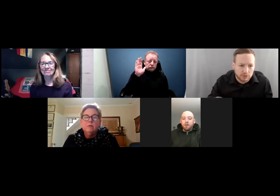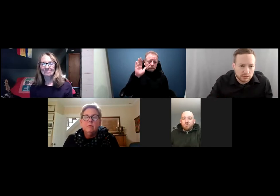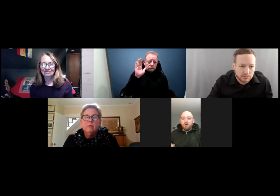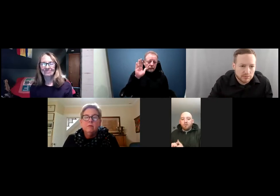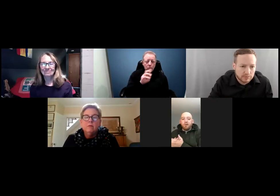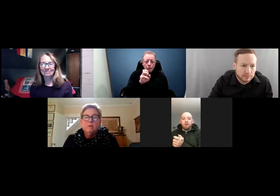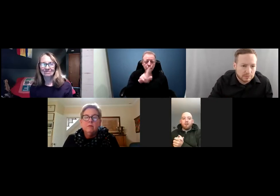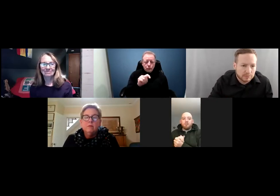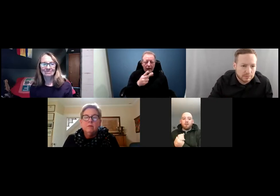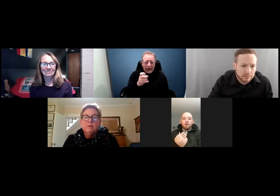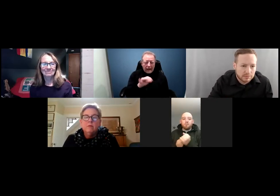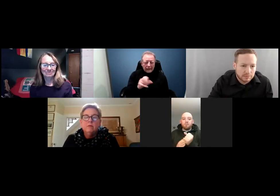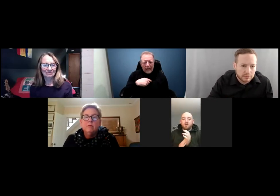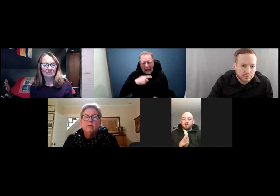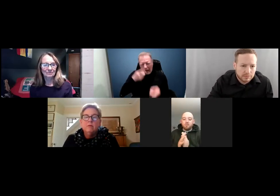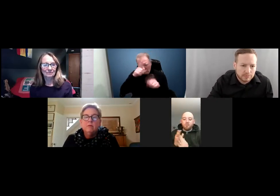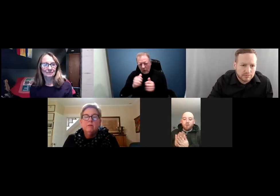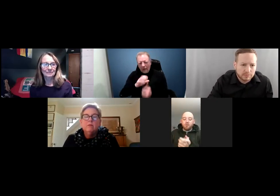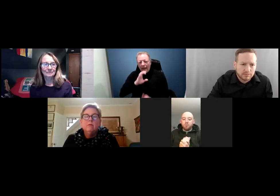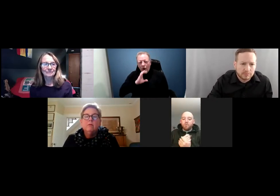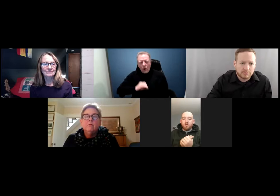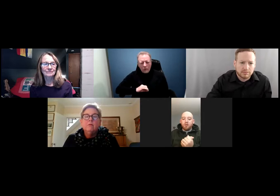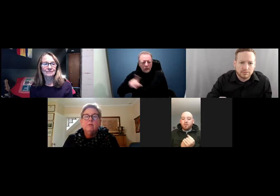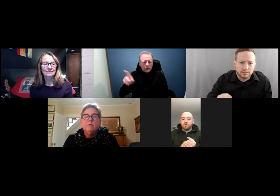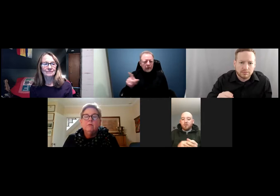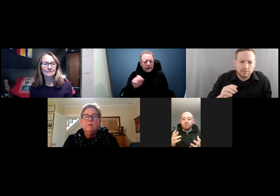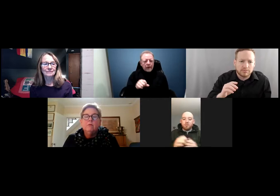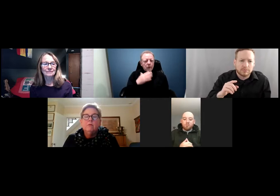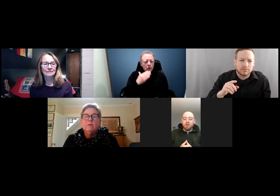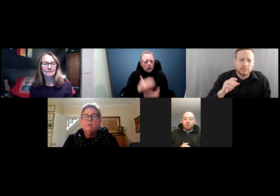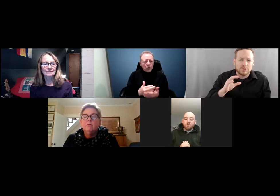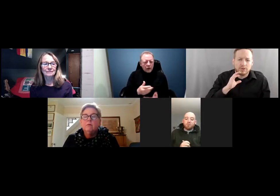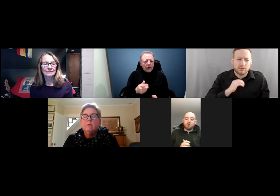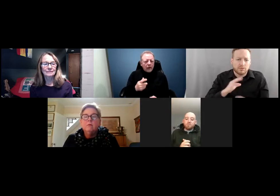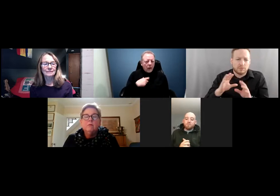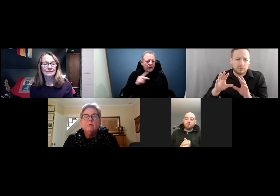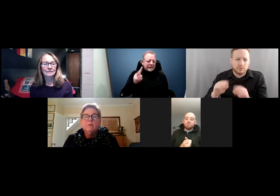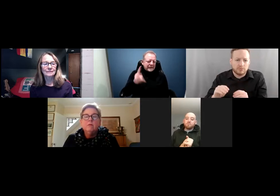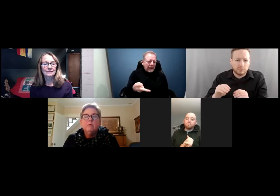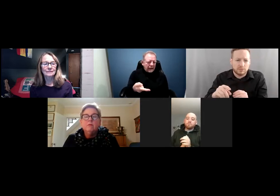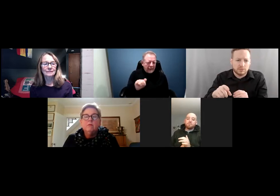I agree with Caroline. I do think it'll be a good tool for all of it. I'll second that motion.